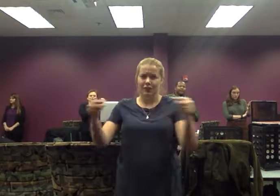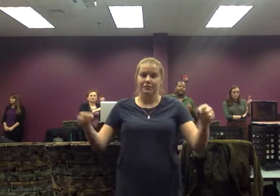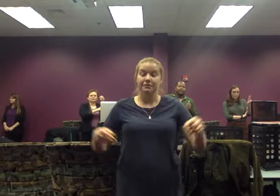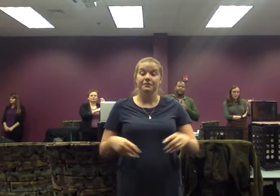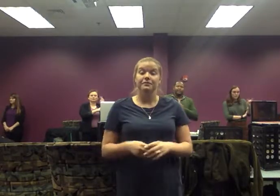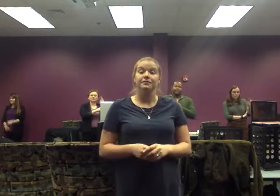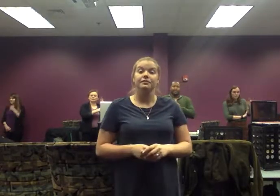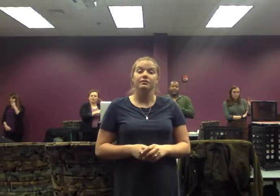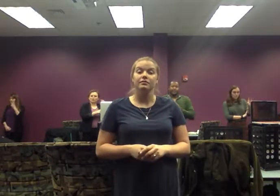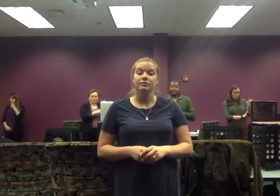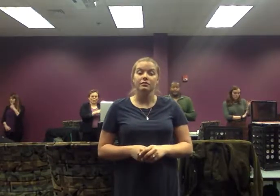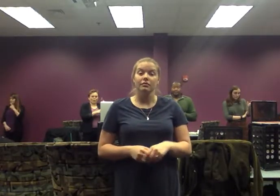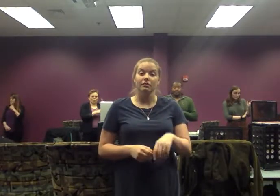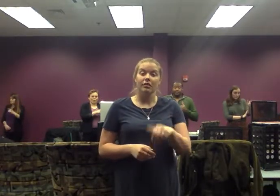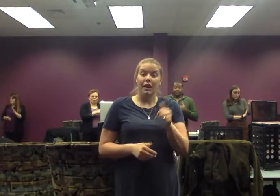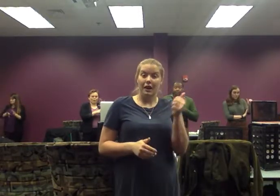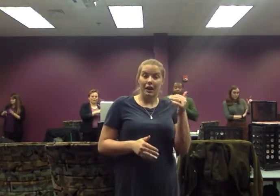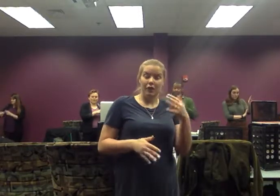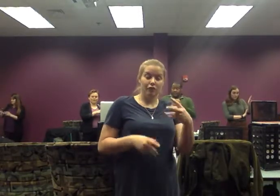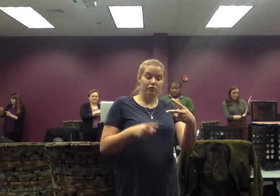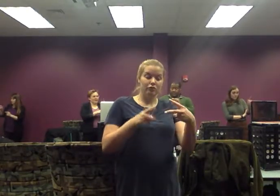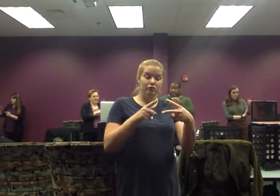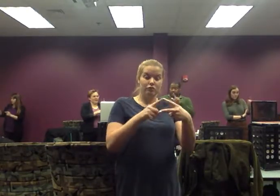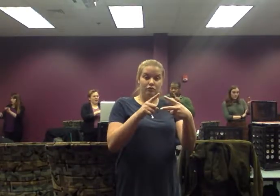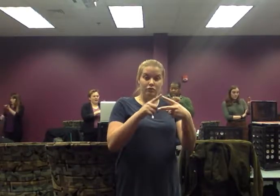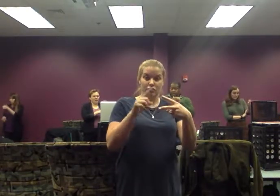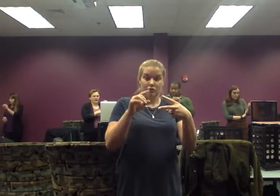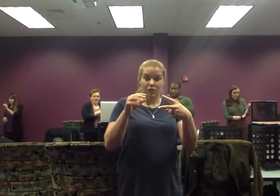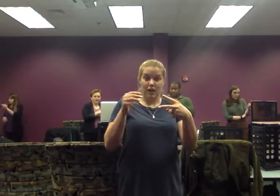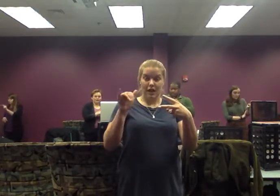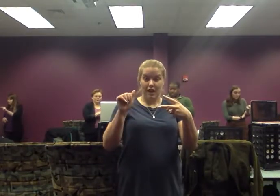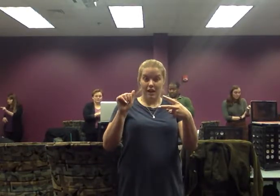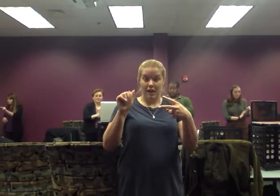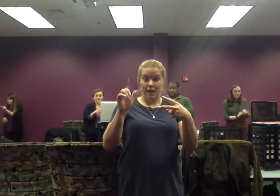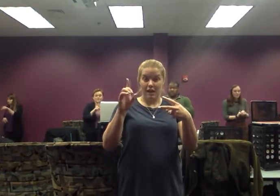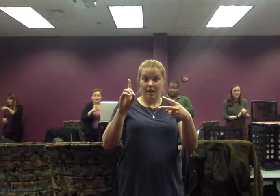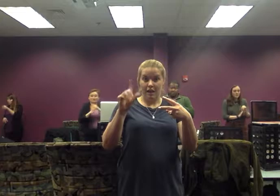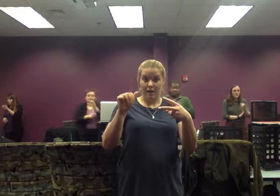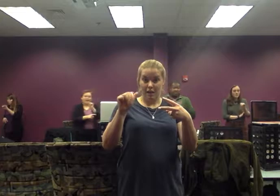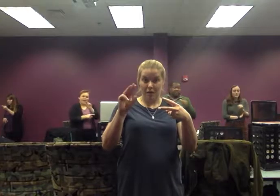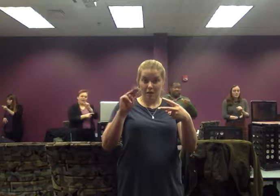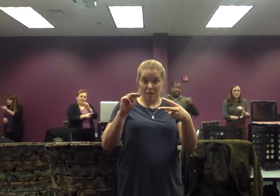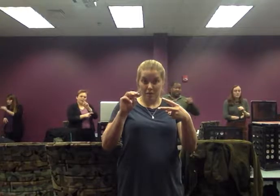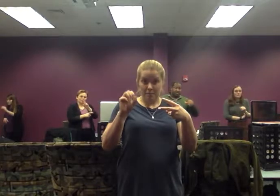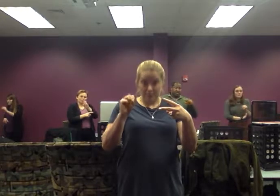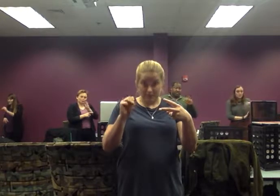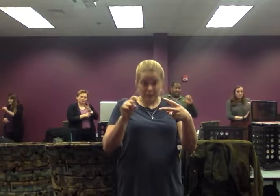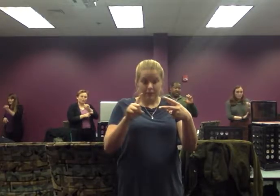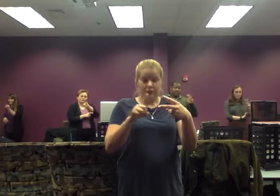and Andrew Jackson represented again the civilized urbane